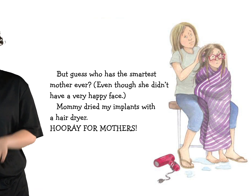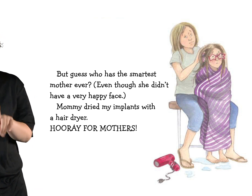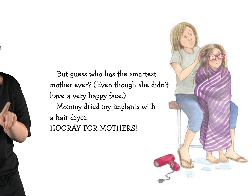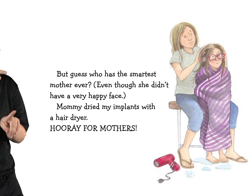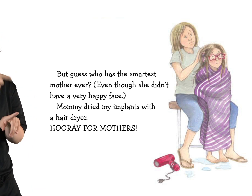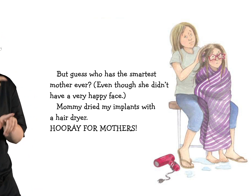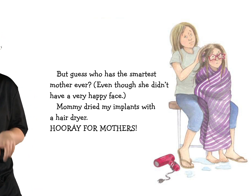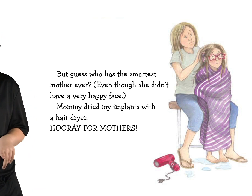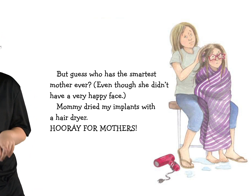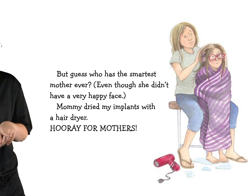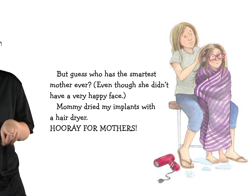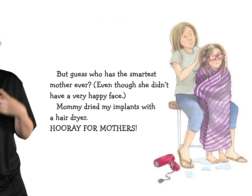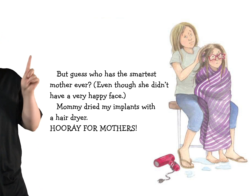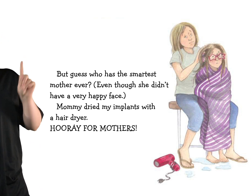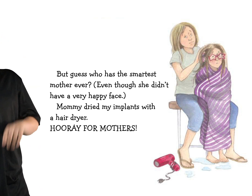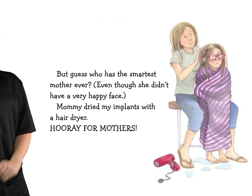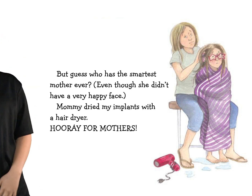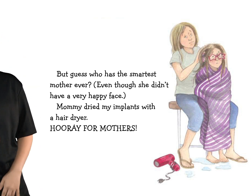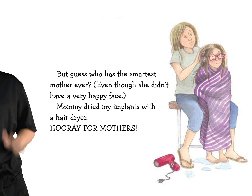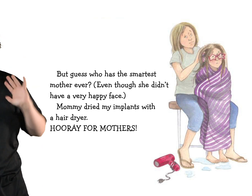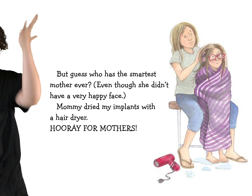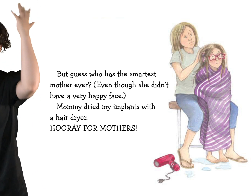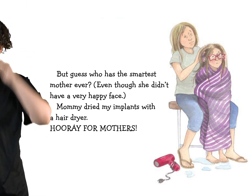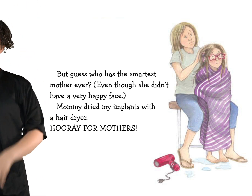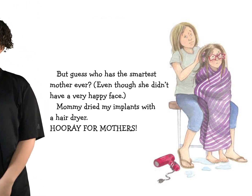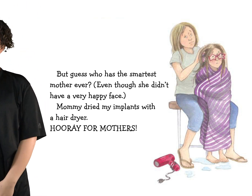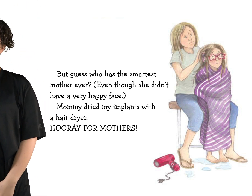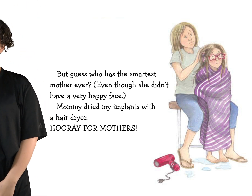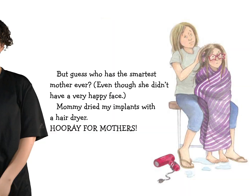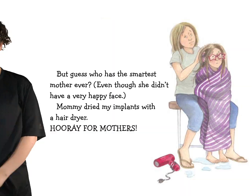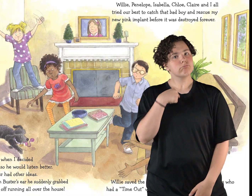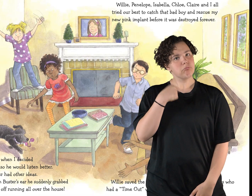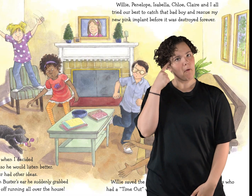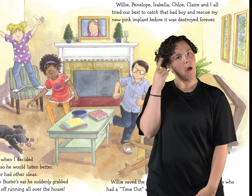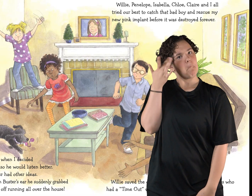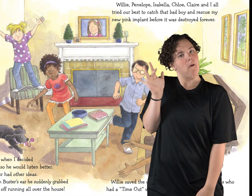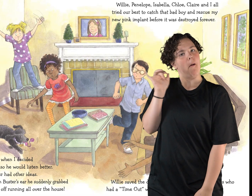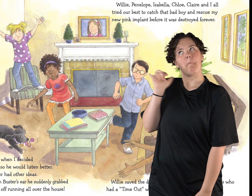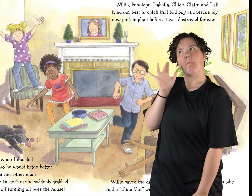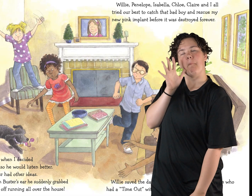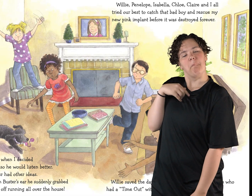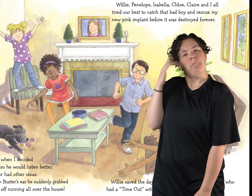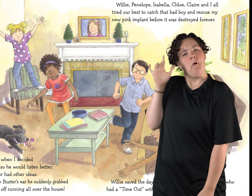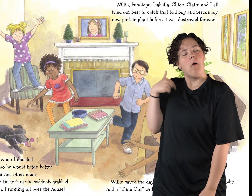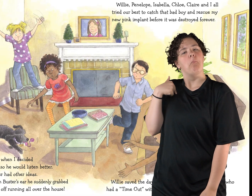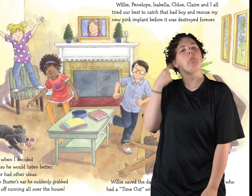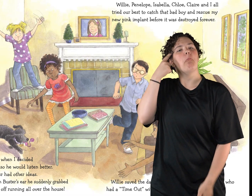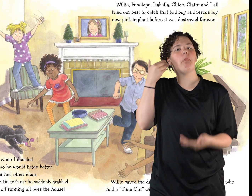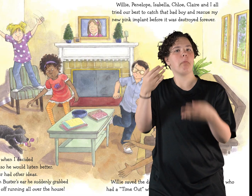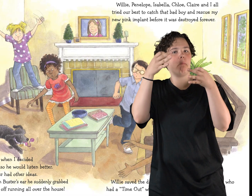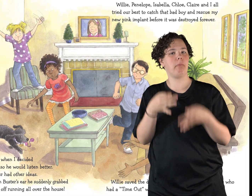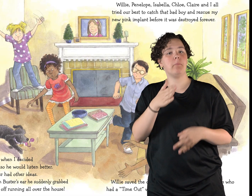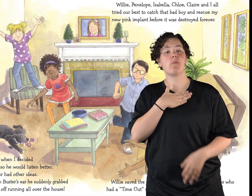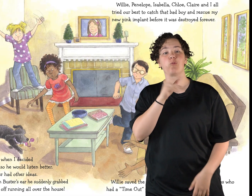Mommy dried my implants with a hairdryer. Hooray for mothers! I thought I was pretty smart too when I